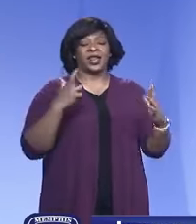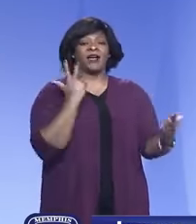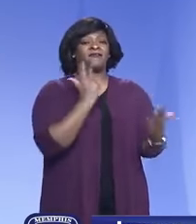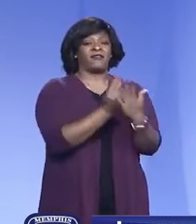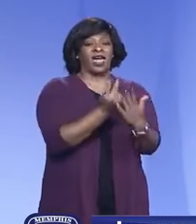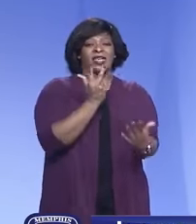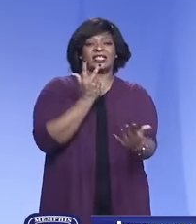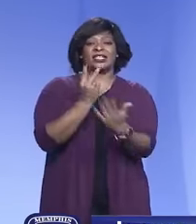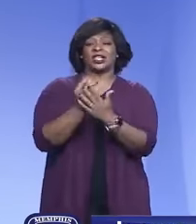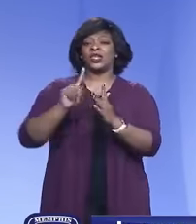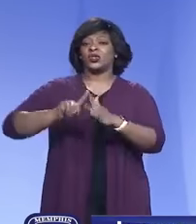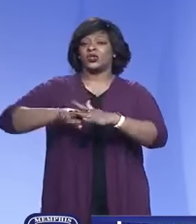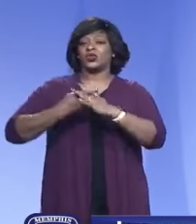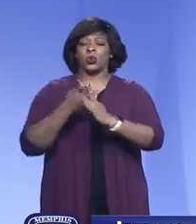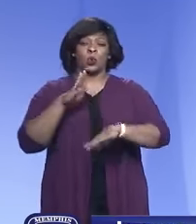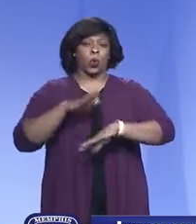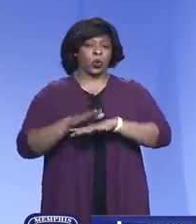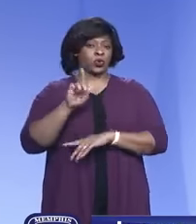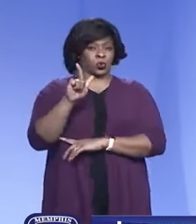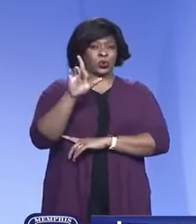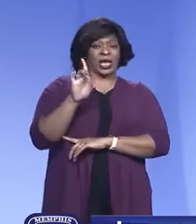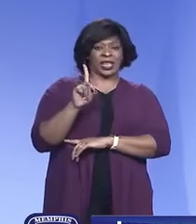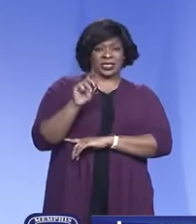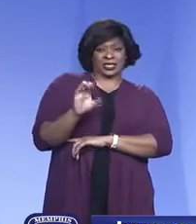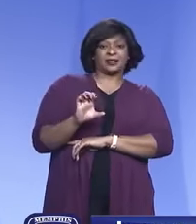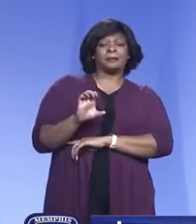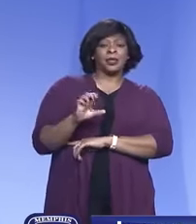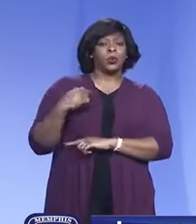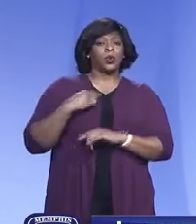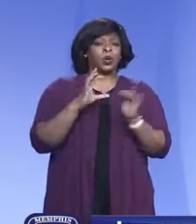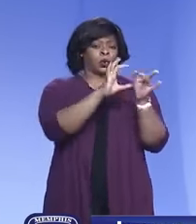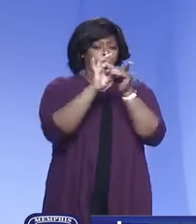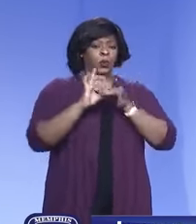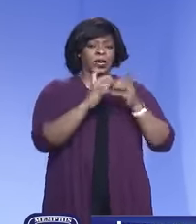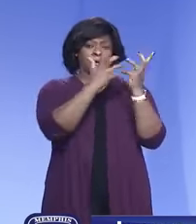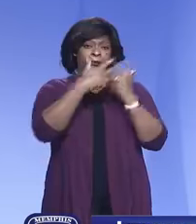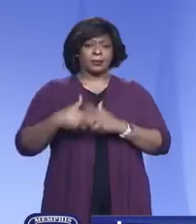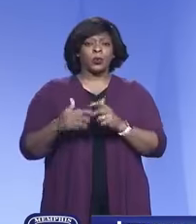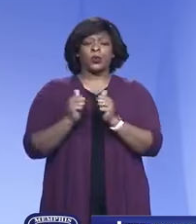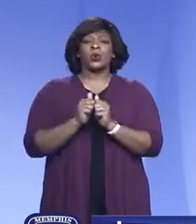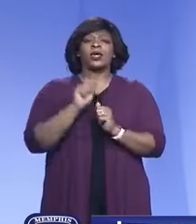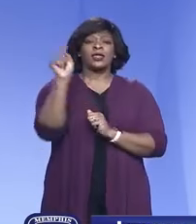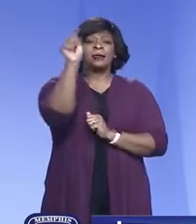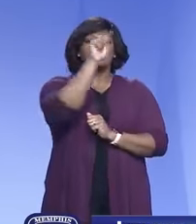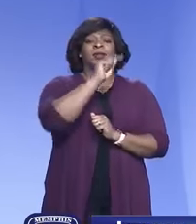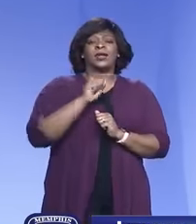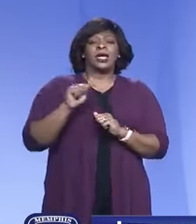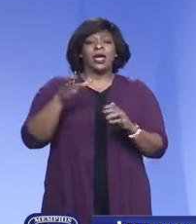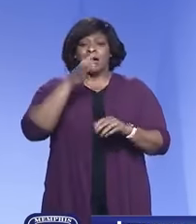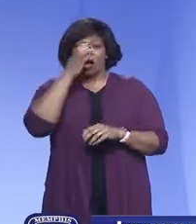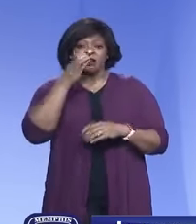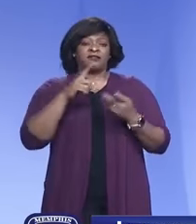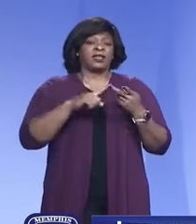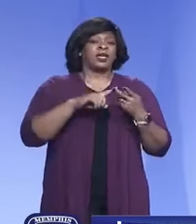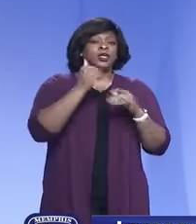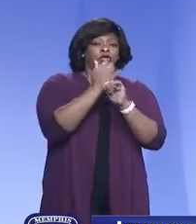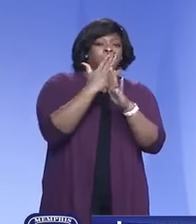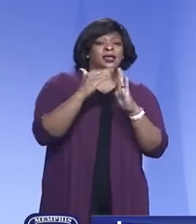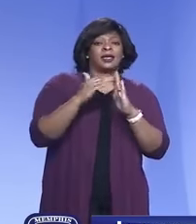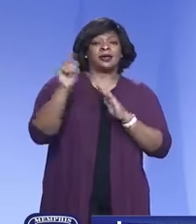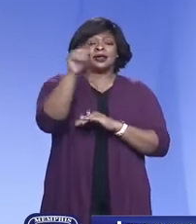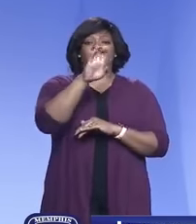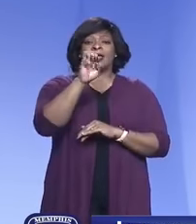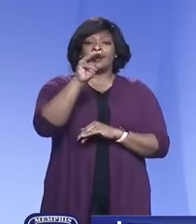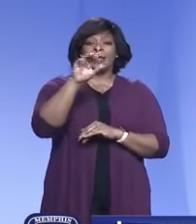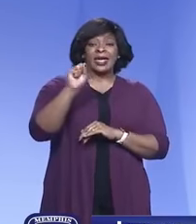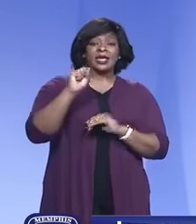as early as the 28th. We're coordinating with the municipalities, particularly their EMS providers, to